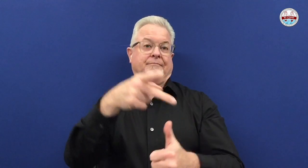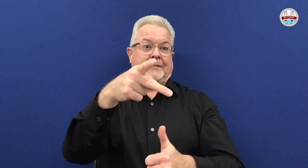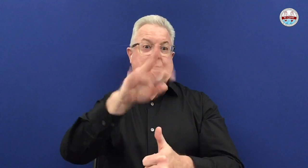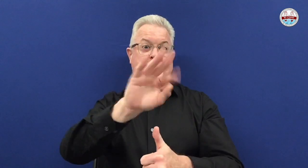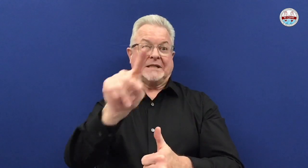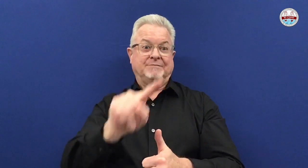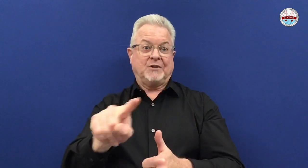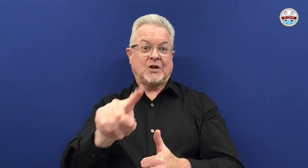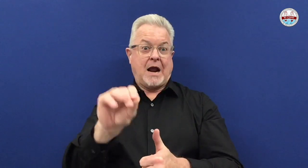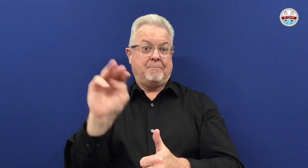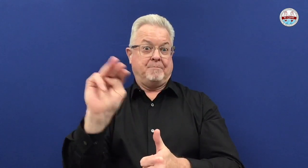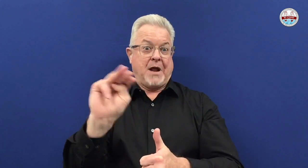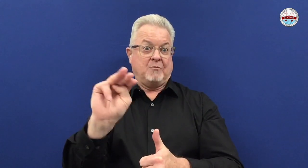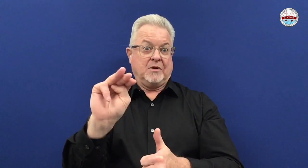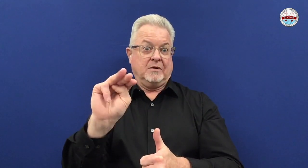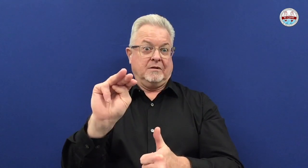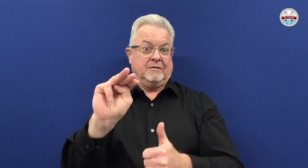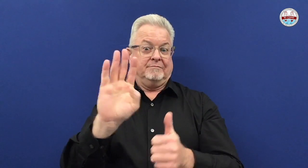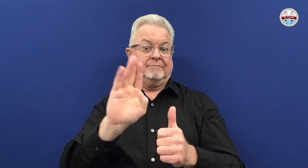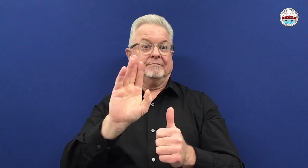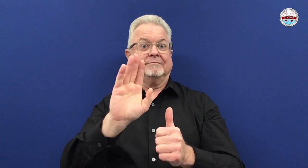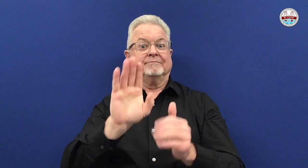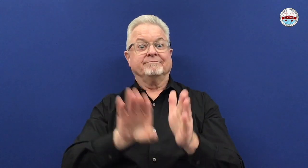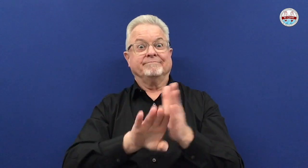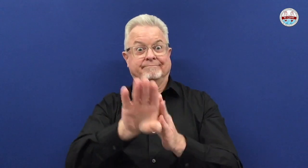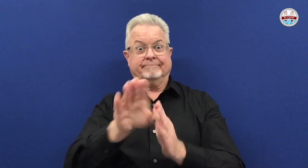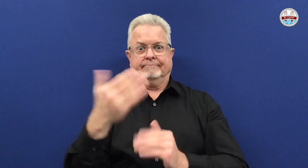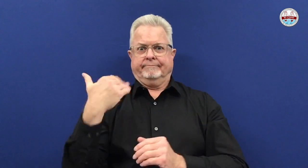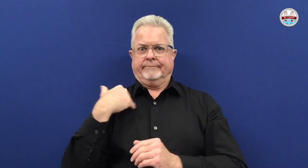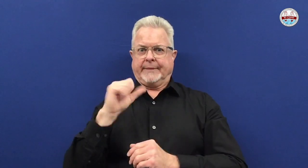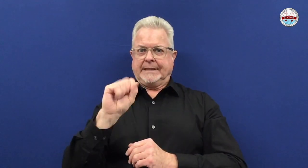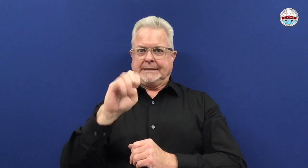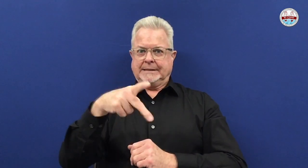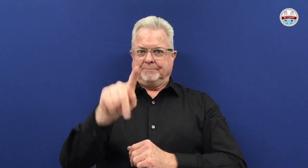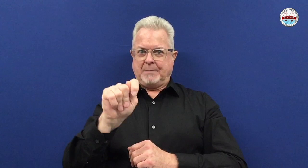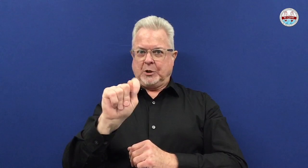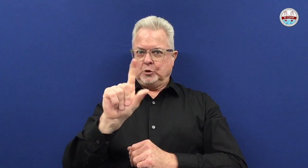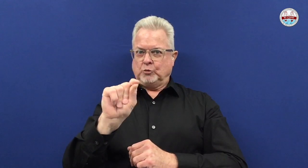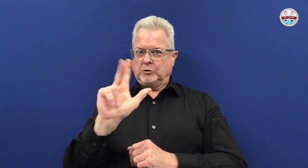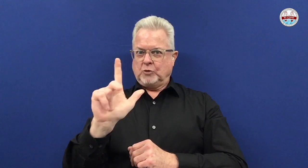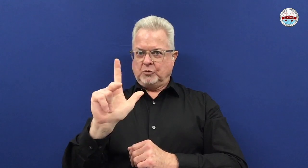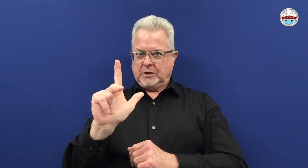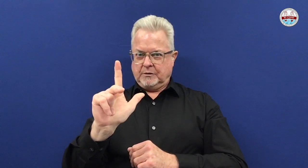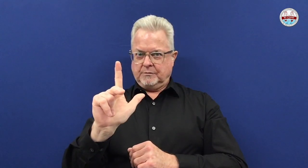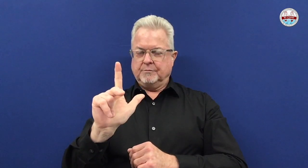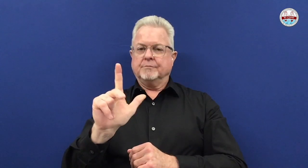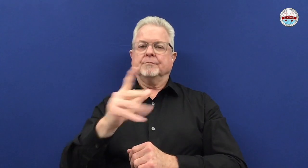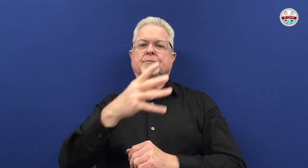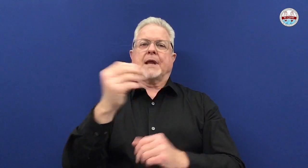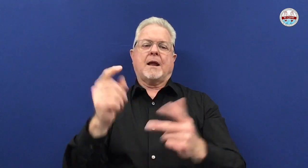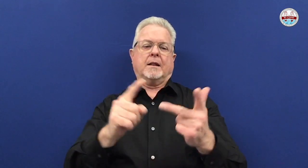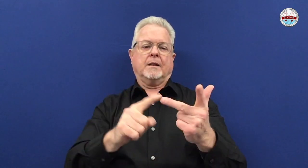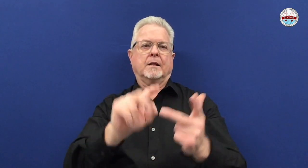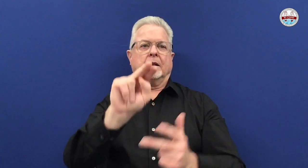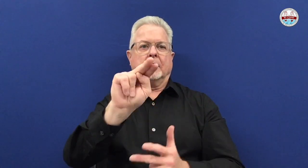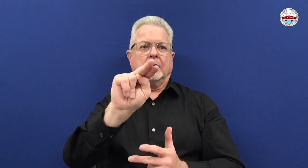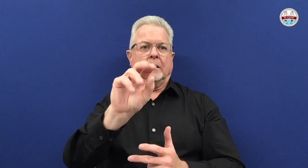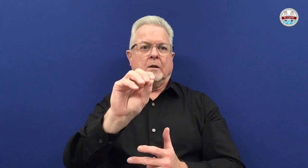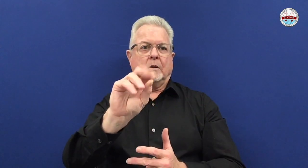They have become more sophisticated. Pfizer and Moderna updated it in